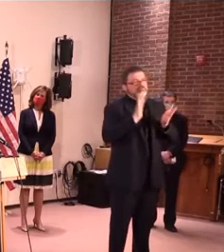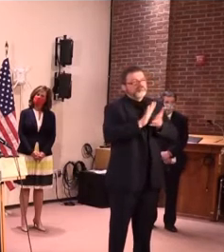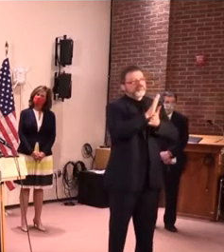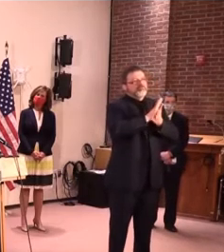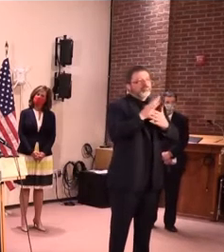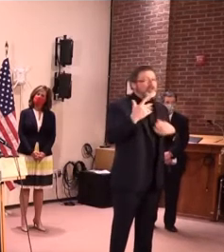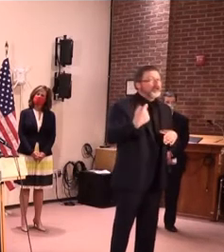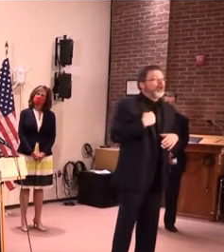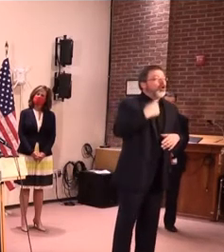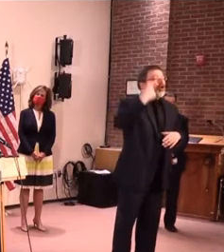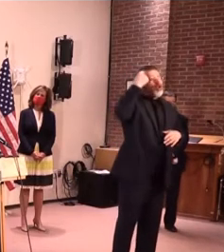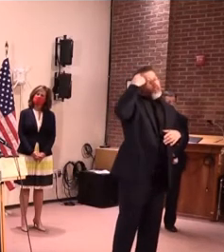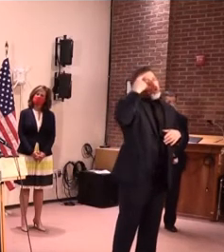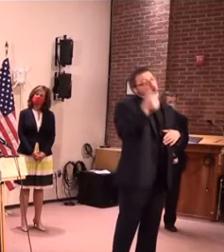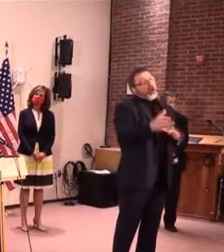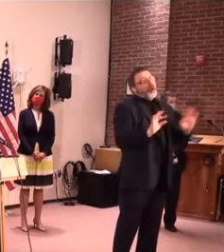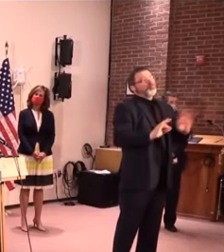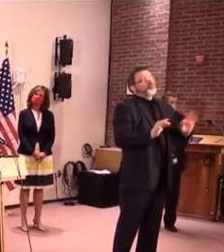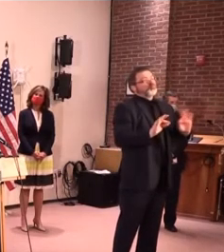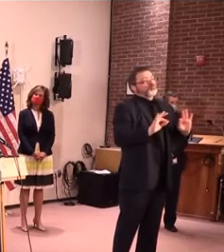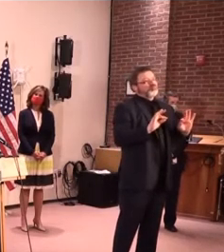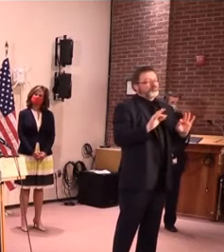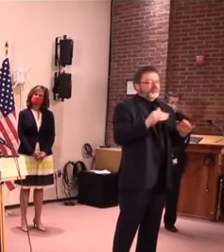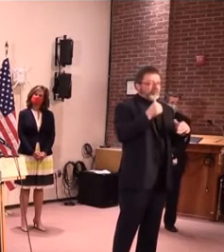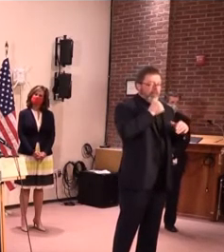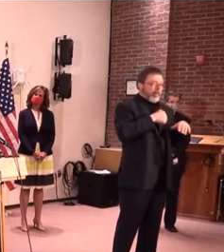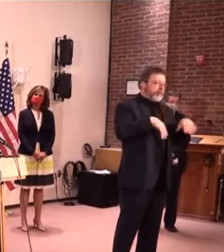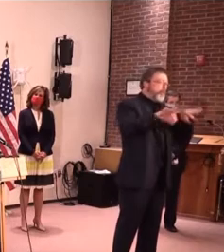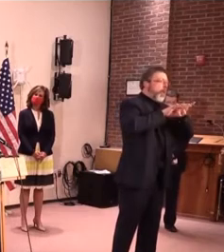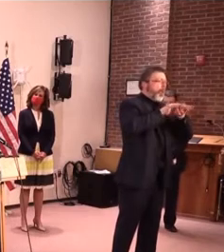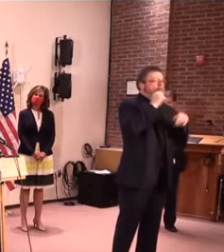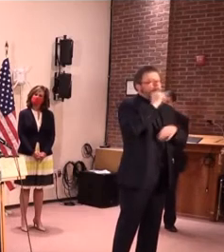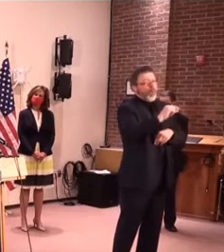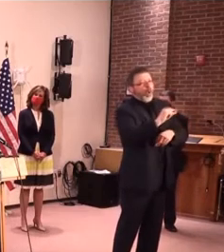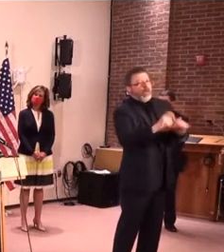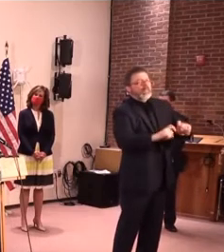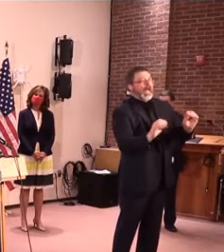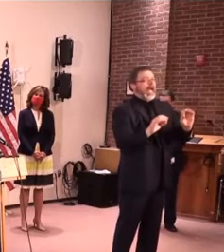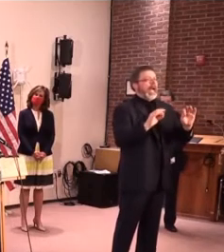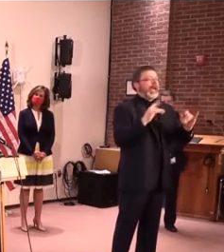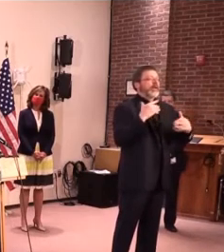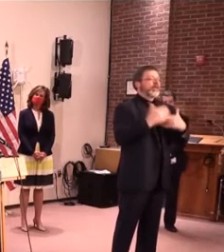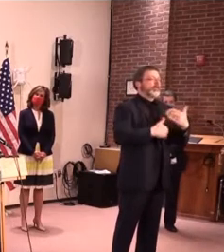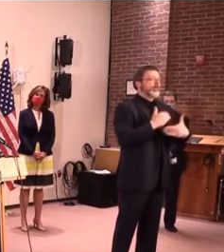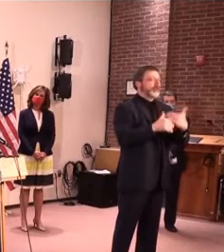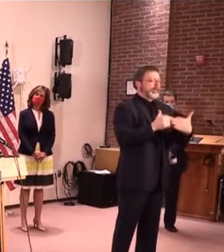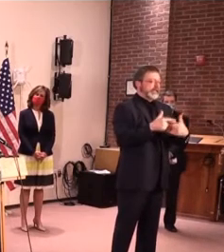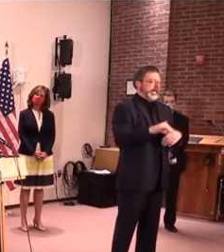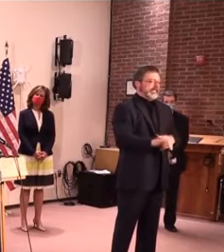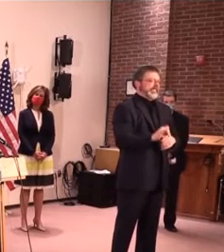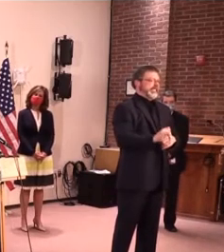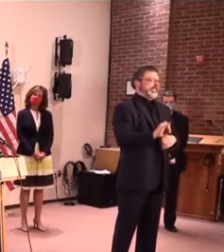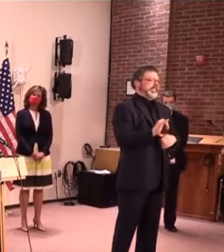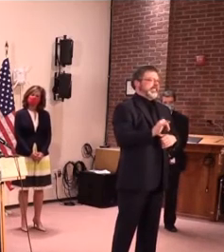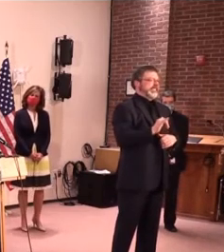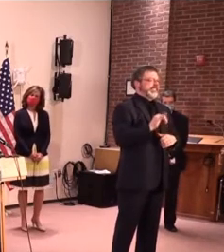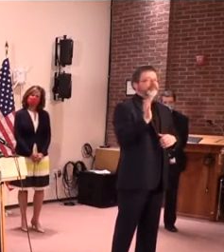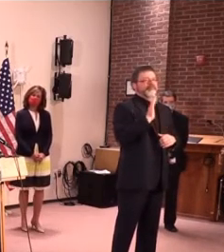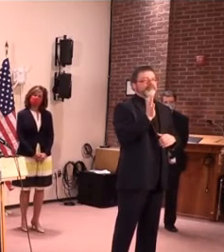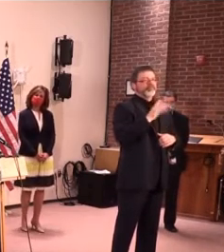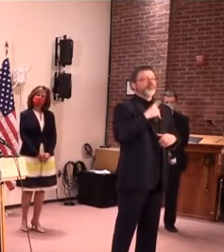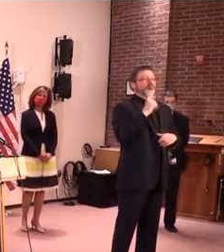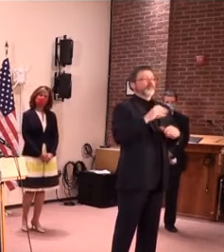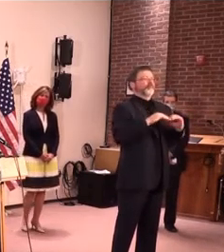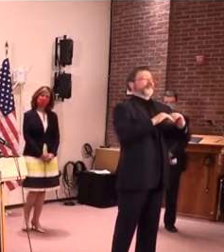then when we really started to drill down and say, are we accurately conveying to the rest of the world